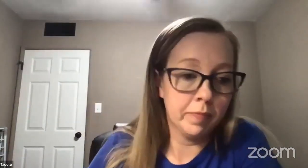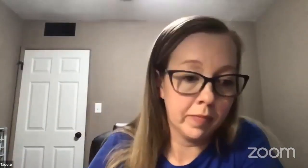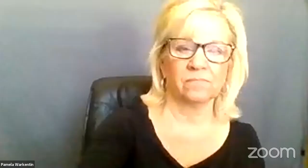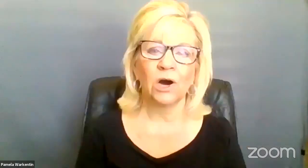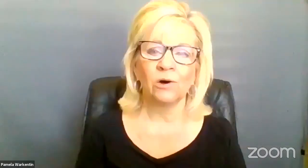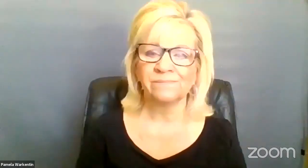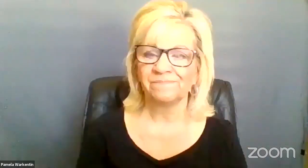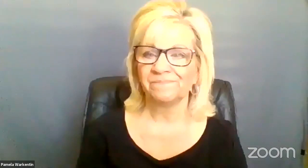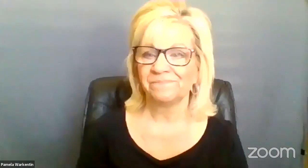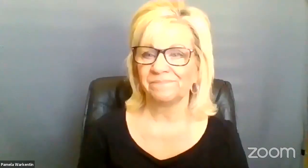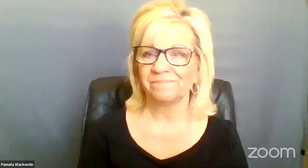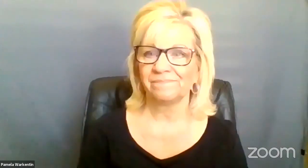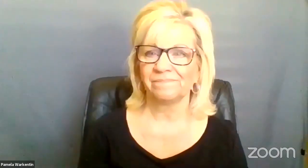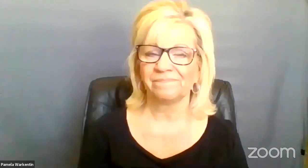Thank you all.